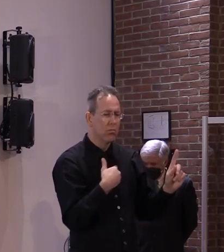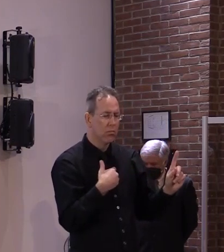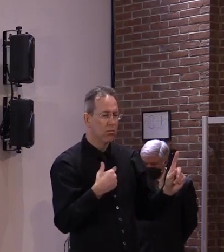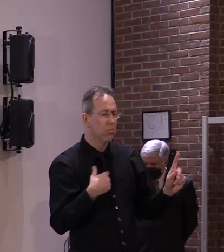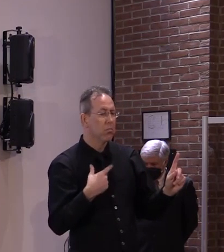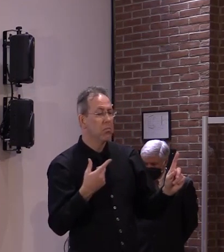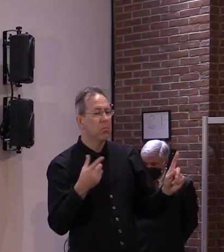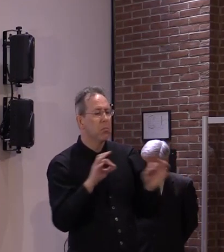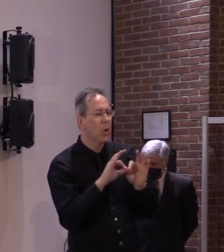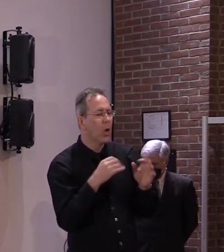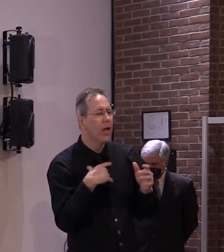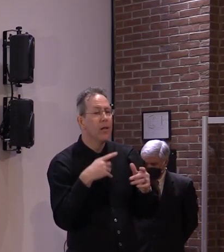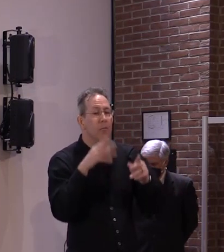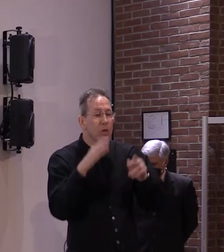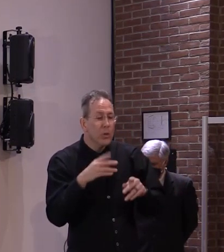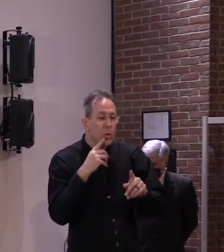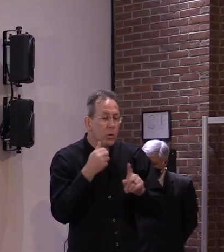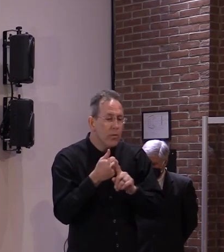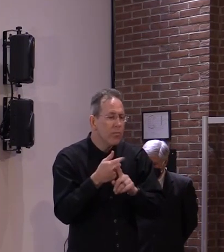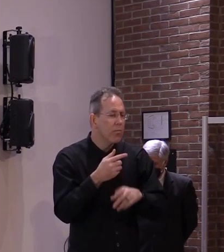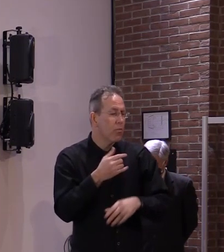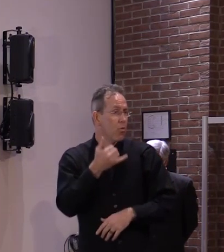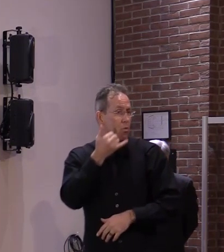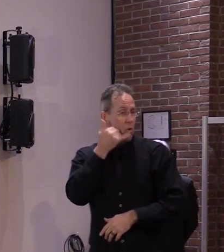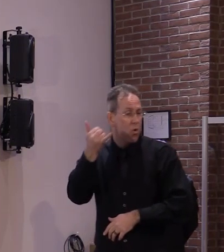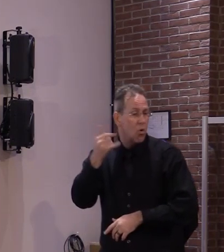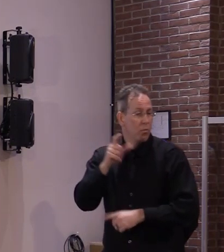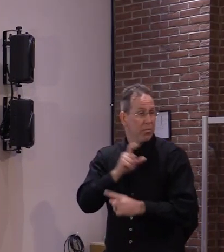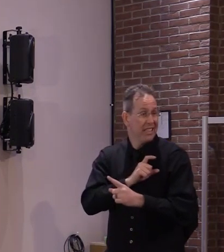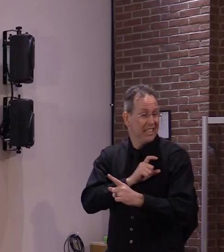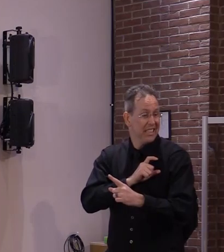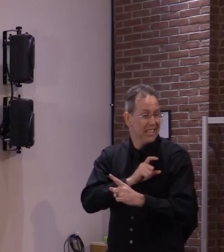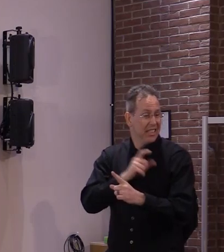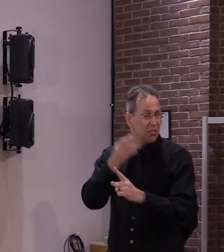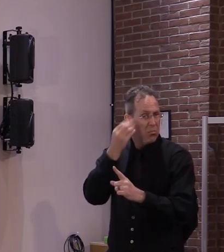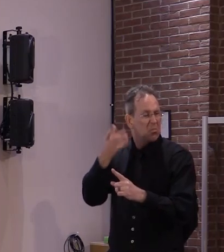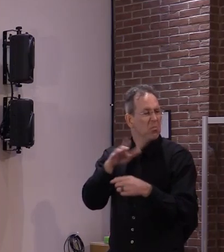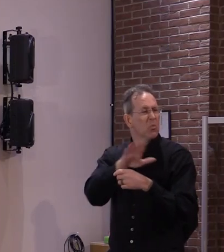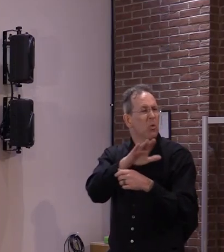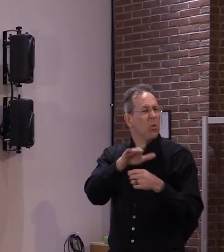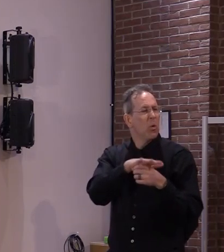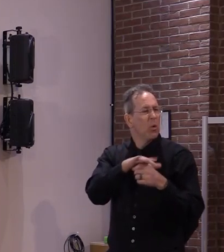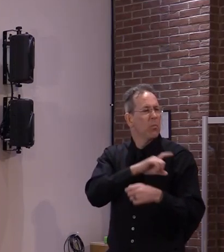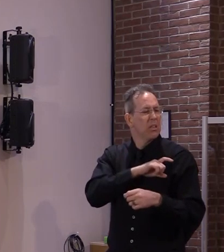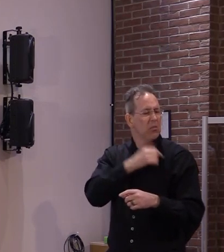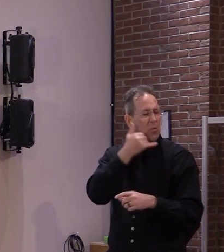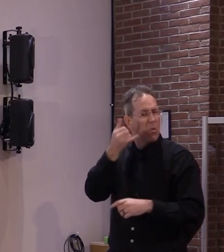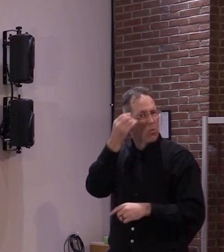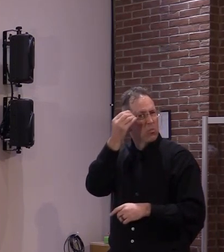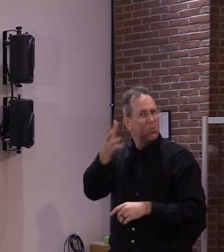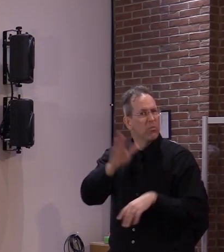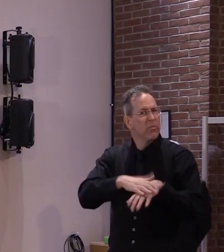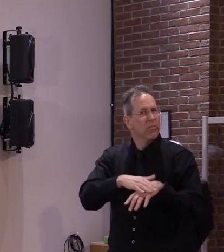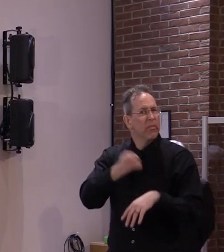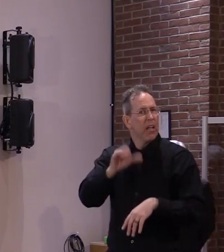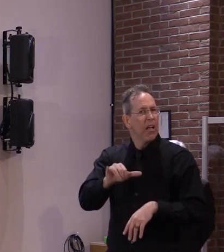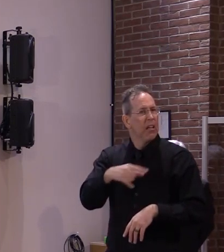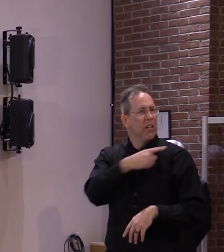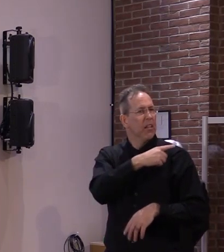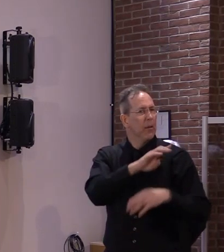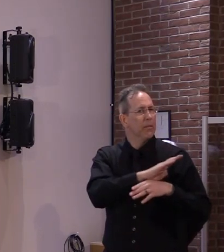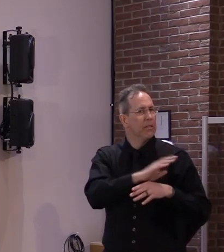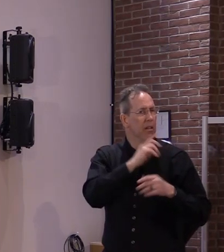law enforcement. Same would actually go for businesses that are more inward facing, manufacturing floors, things